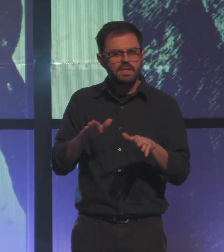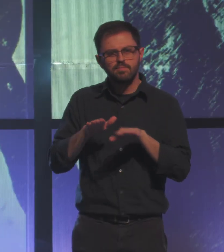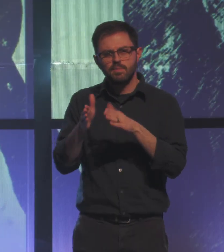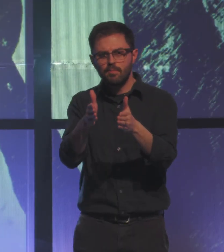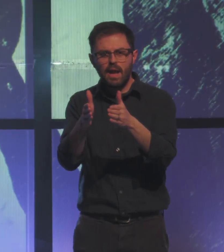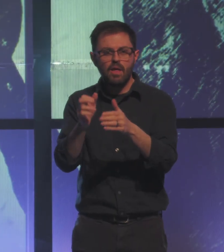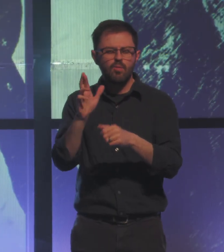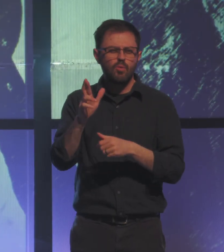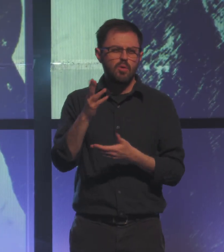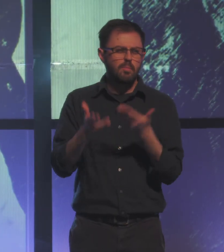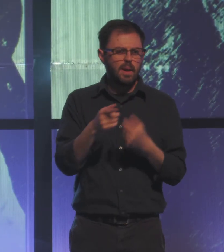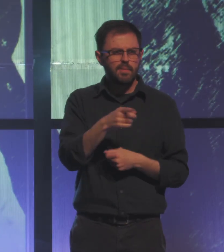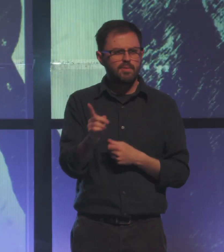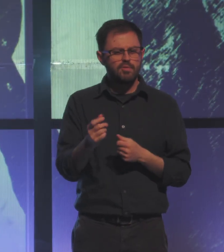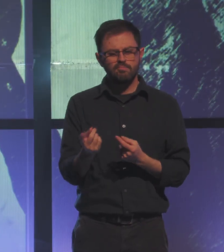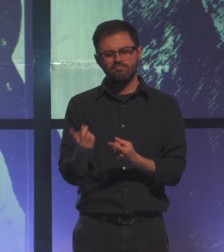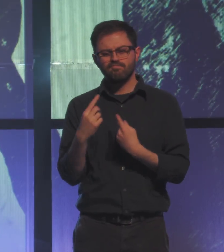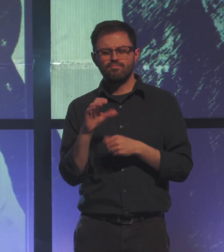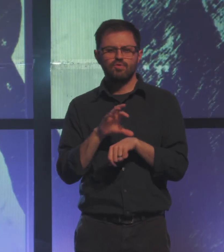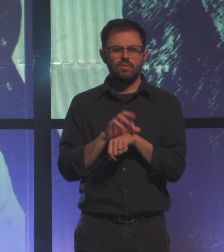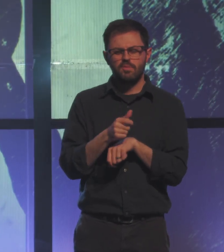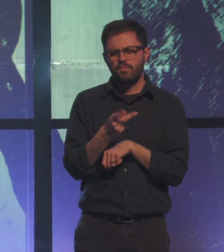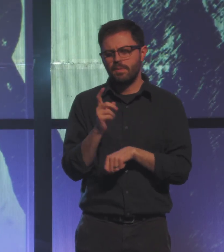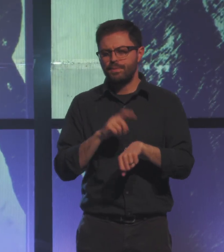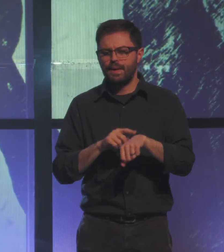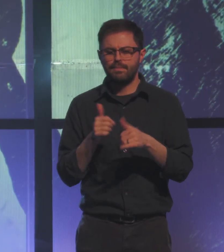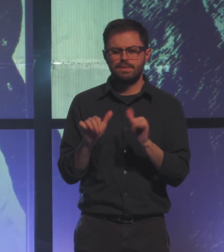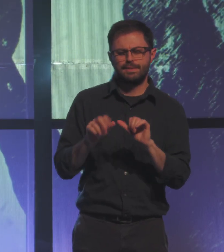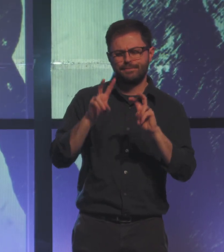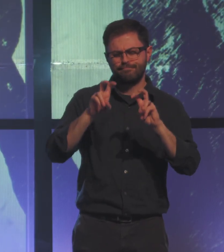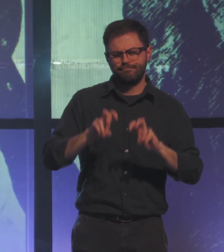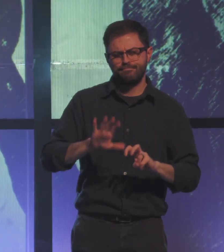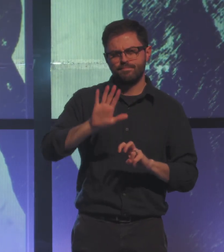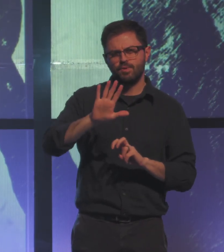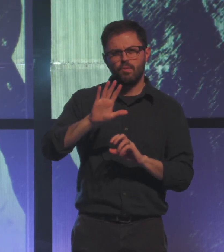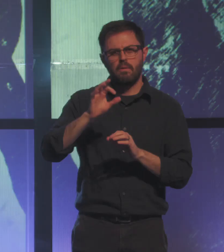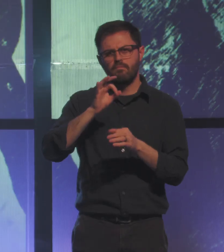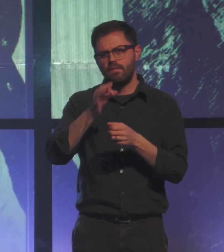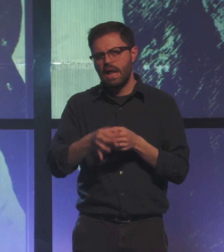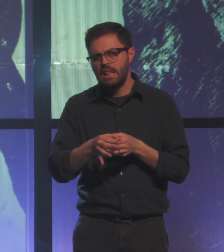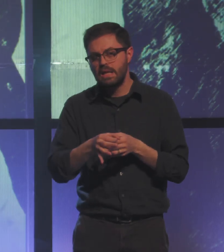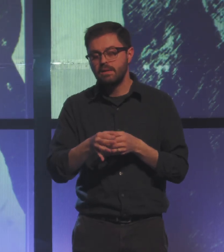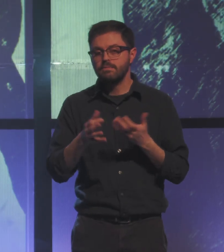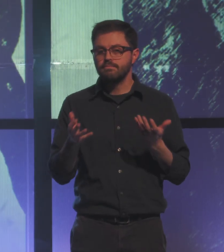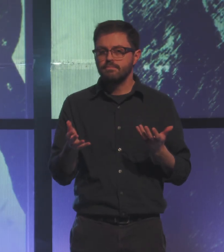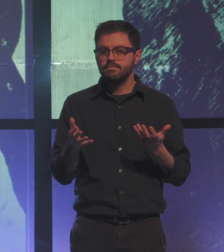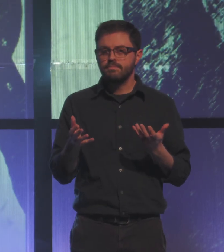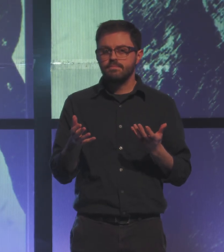few times, you're maybe reconstructing your faith. And to you, I